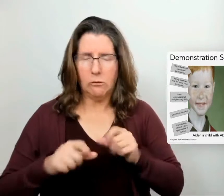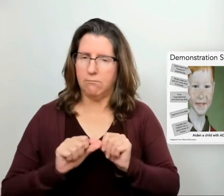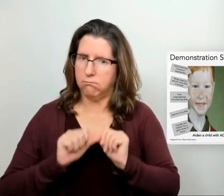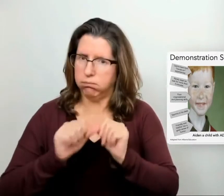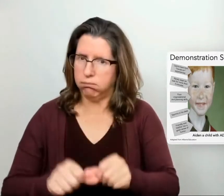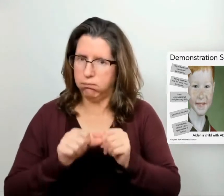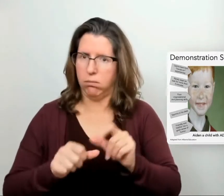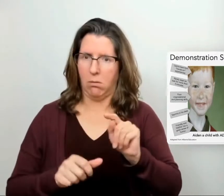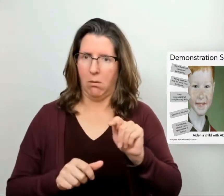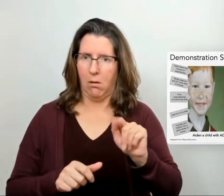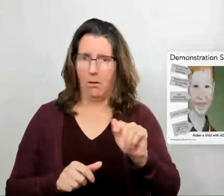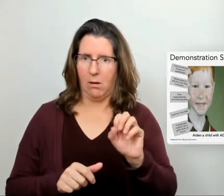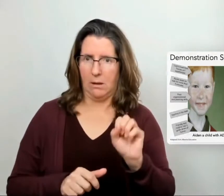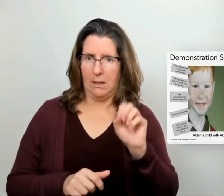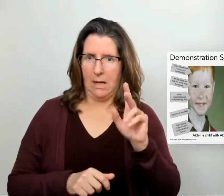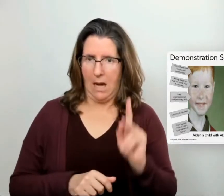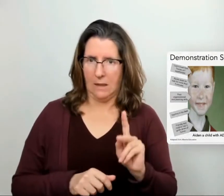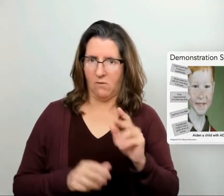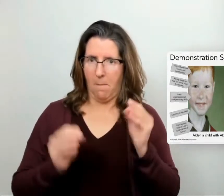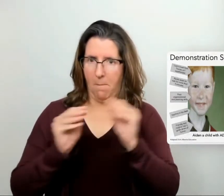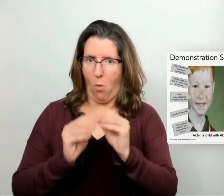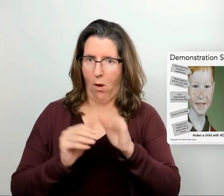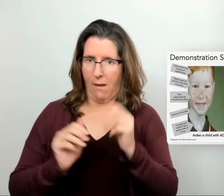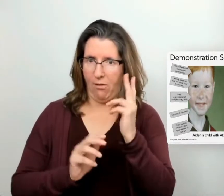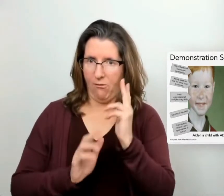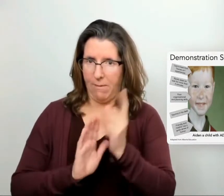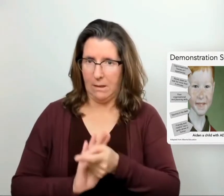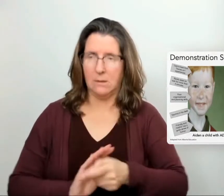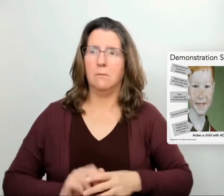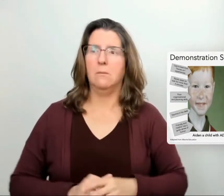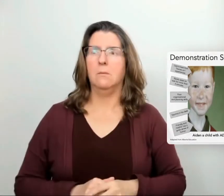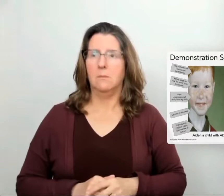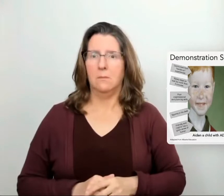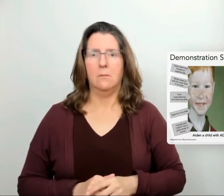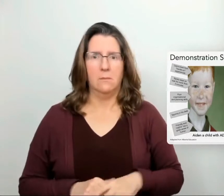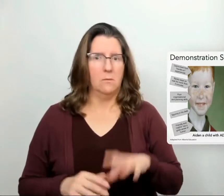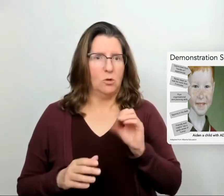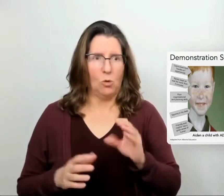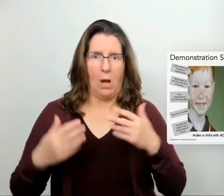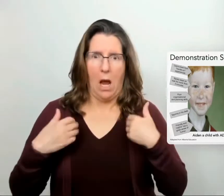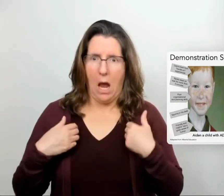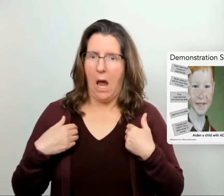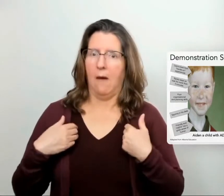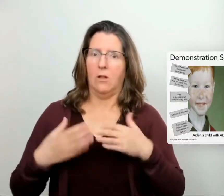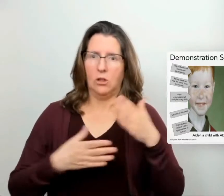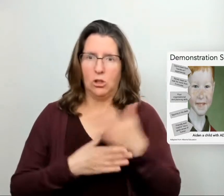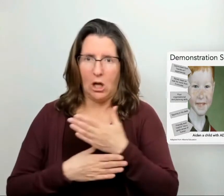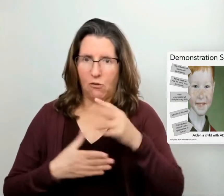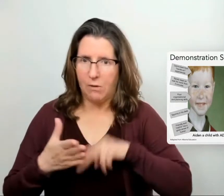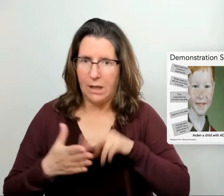We know he struggles to stay on task for anything longer than 3 minutes. How well is he going to